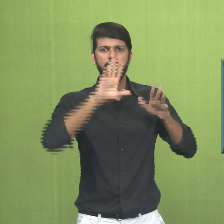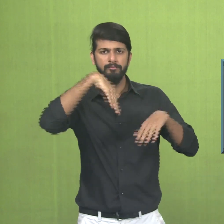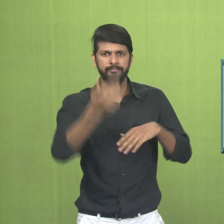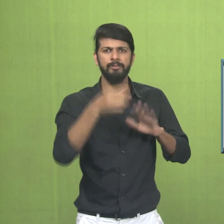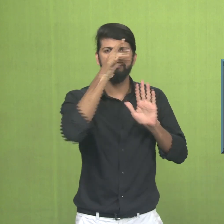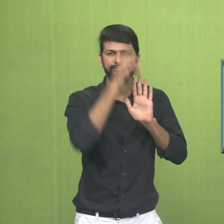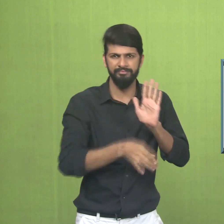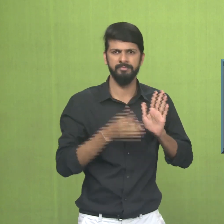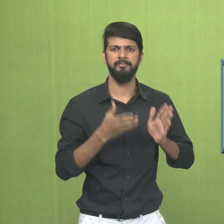painting.